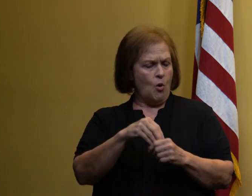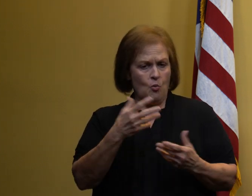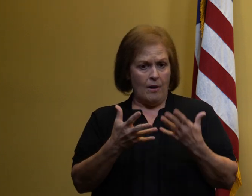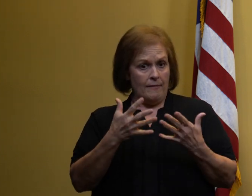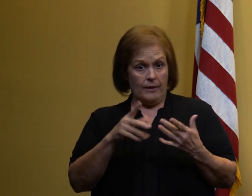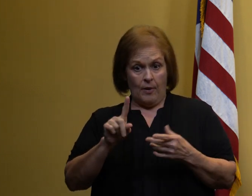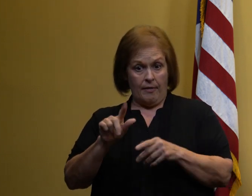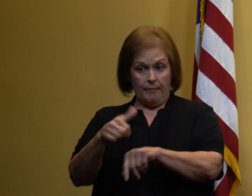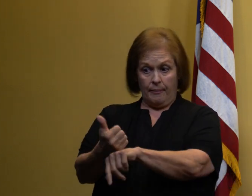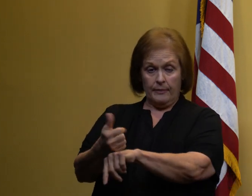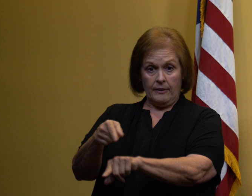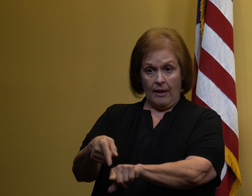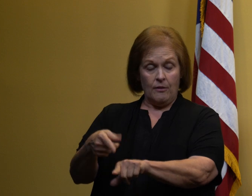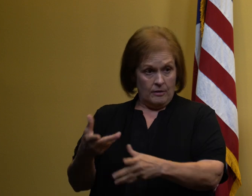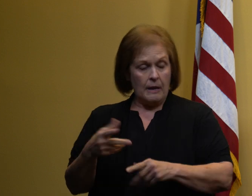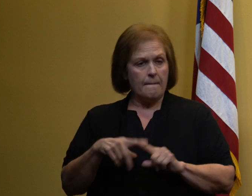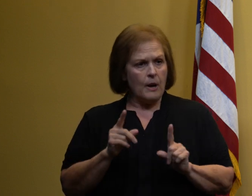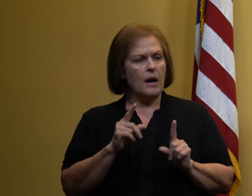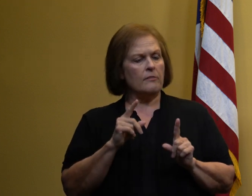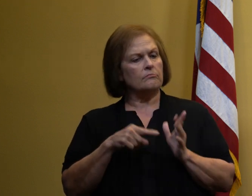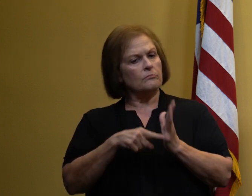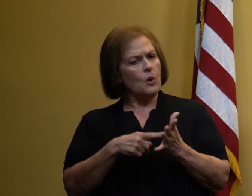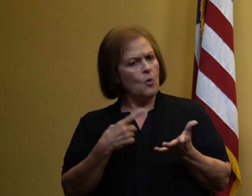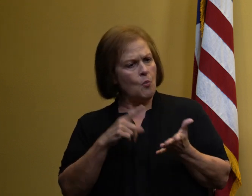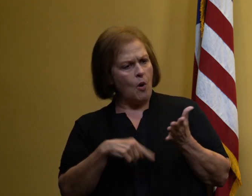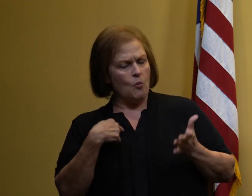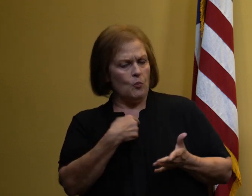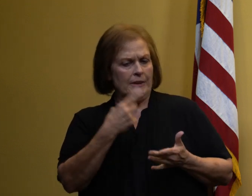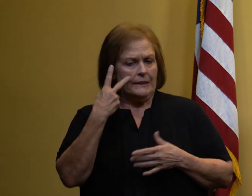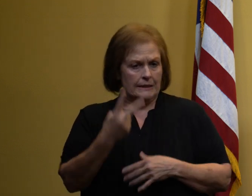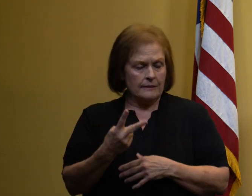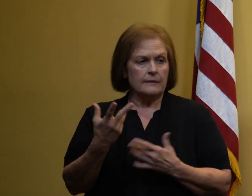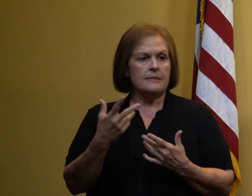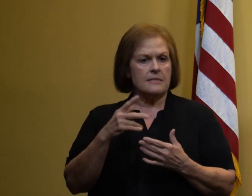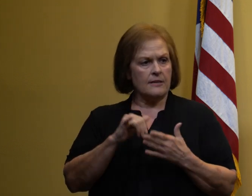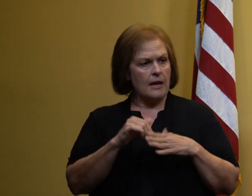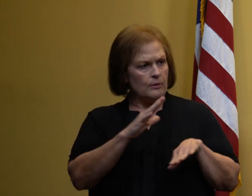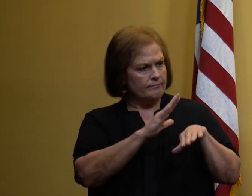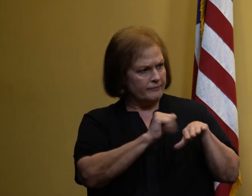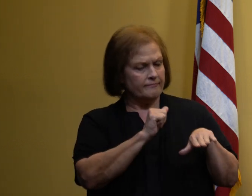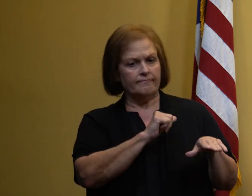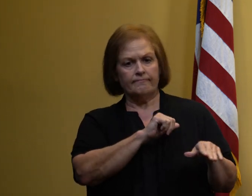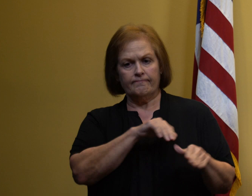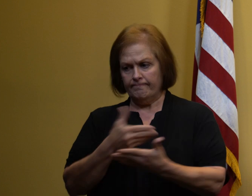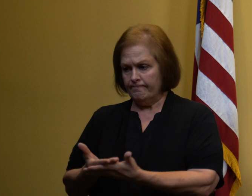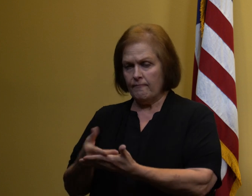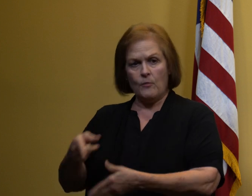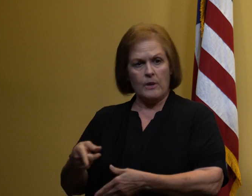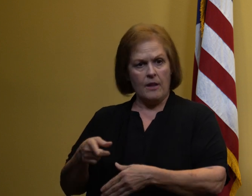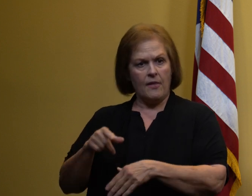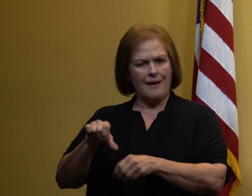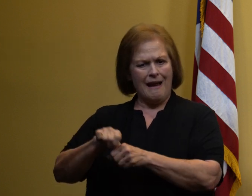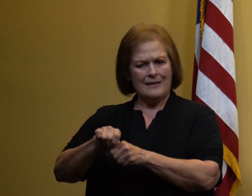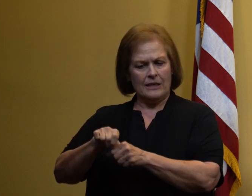staging areas or the like. But as a result of what we see on the ground, just the deployment at gas stations, again, has been